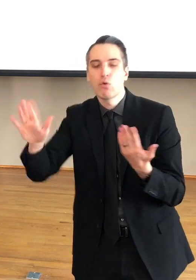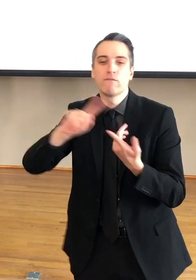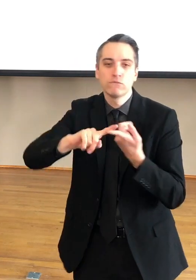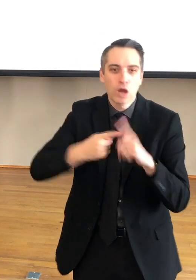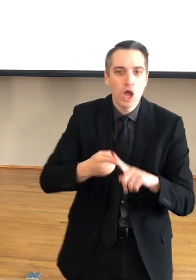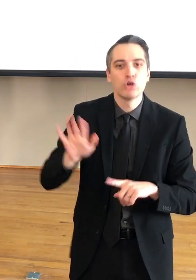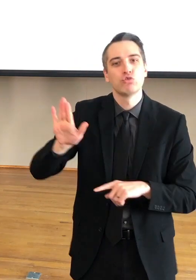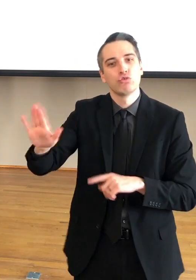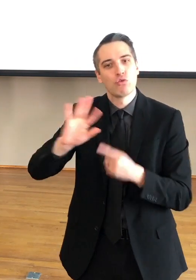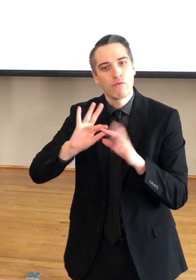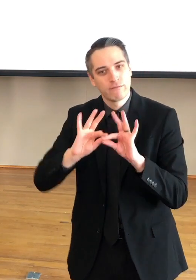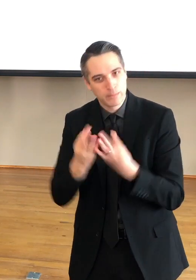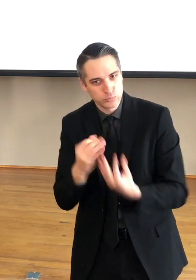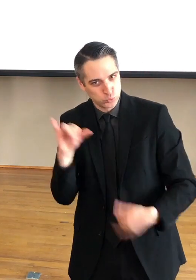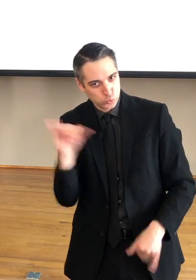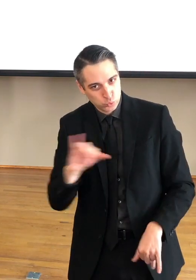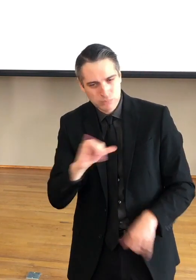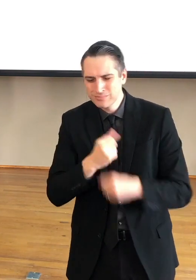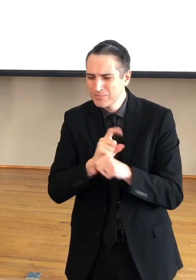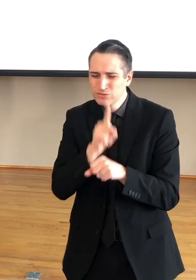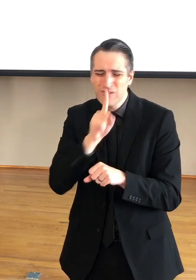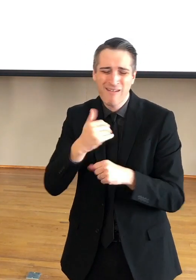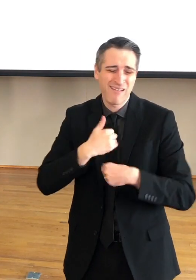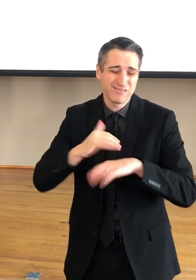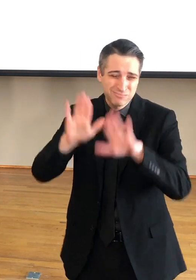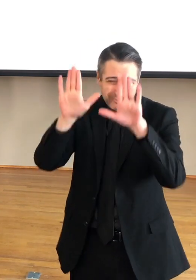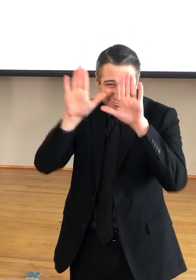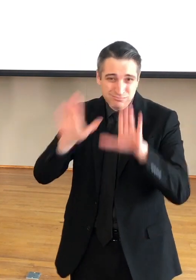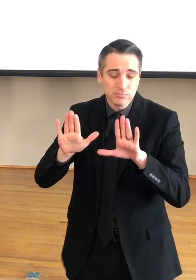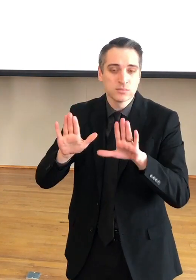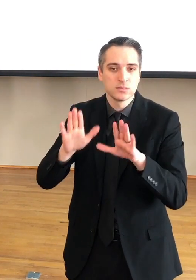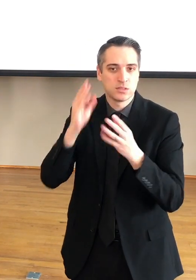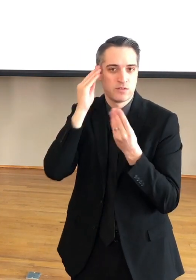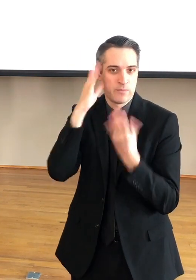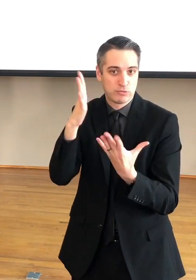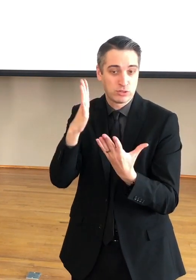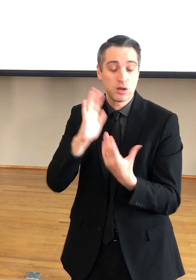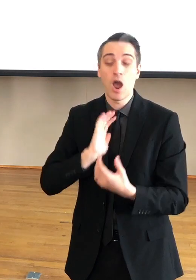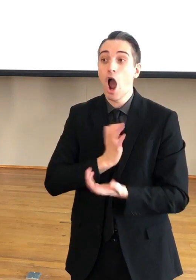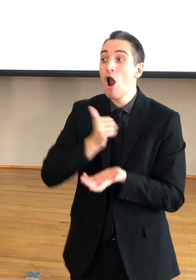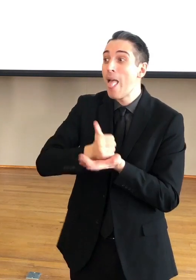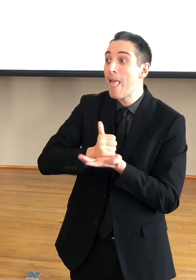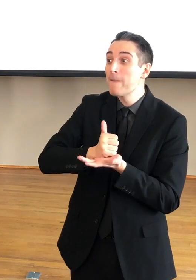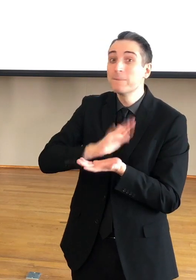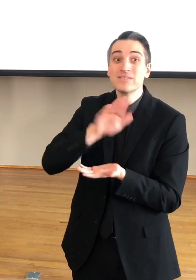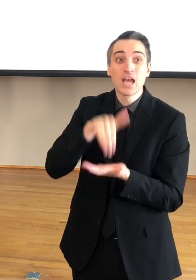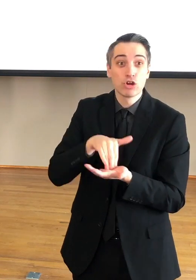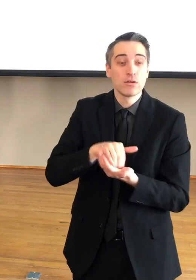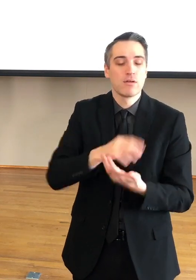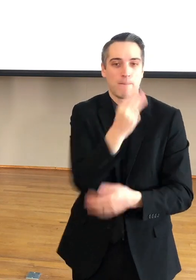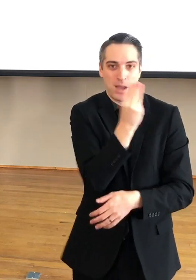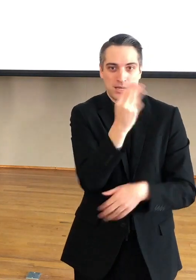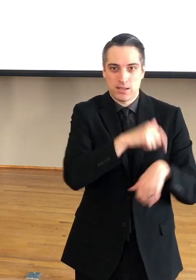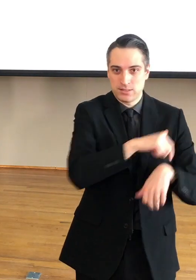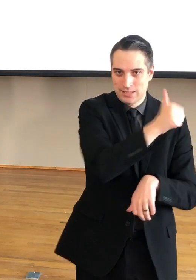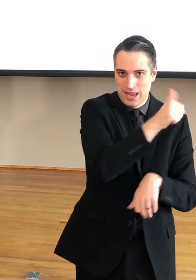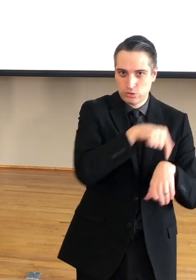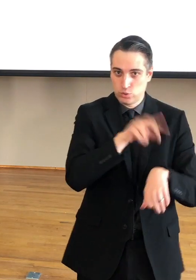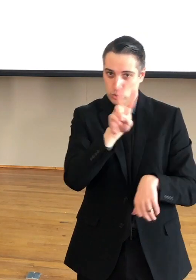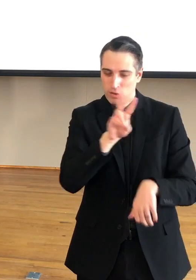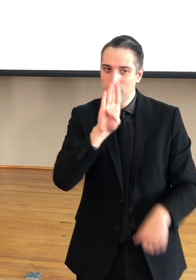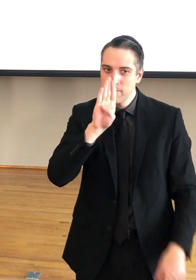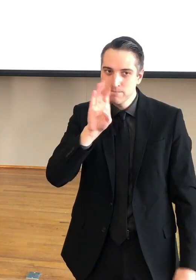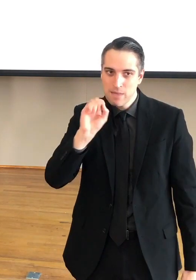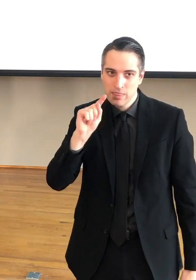to make sure that they get the best information out there. Once again, our help center, Monday, 10 a.m. to 2 p.m. That's